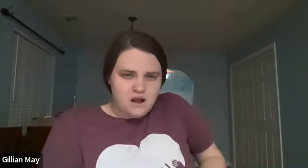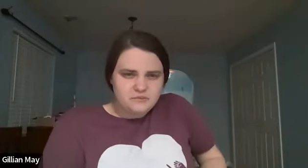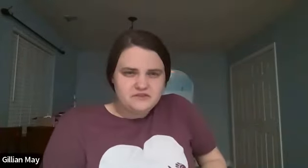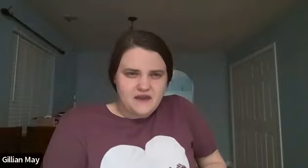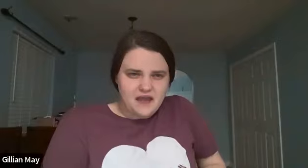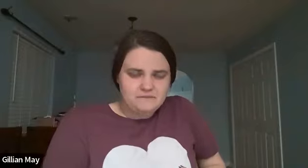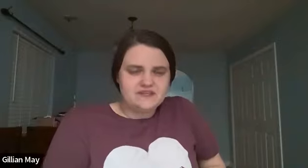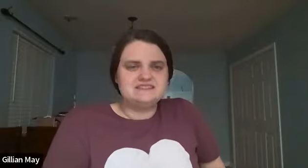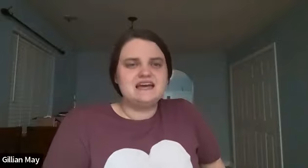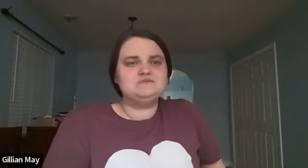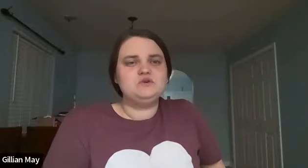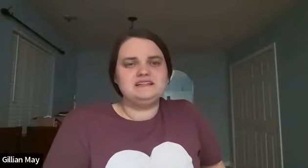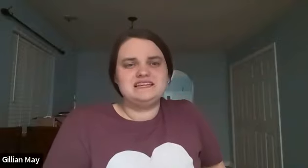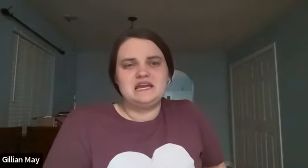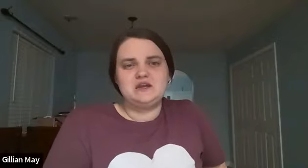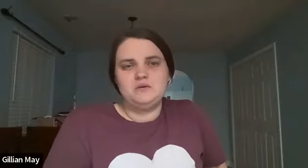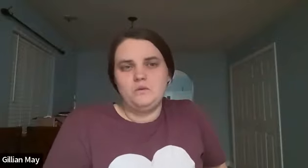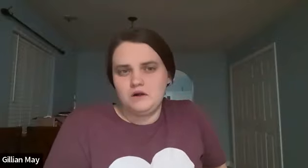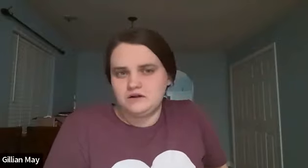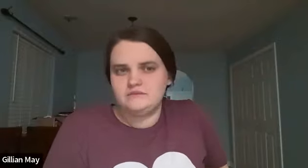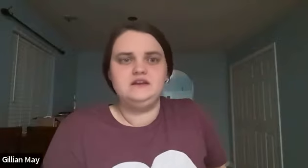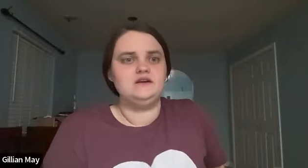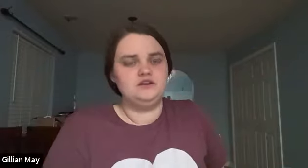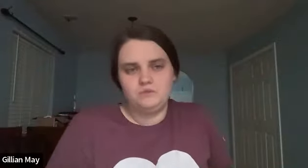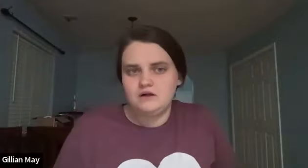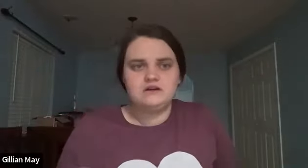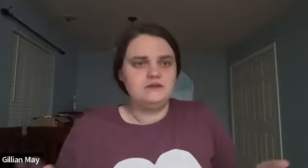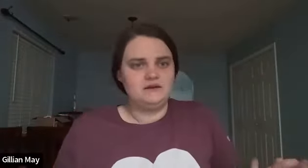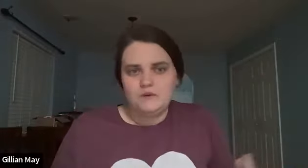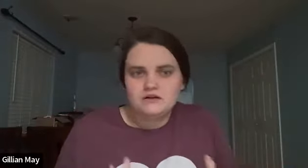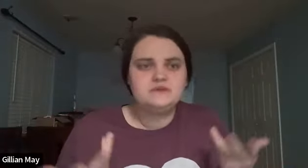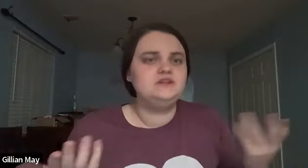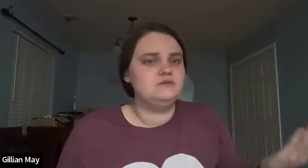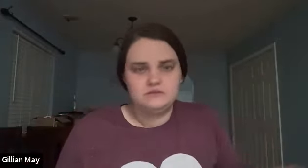Problem with that is that's more like saying, welcome here, you're welcome, like we're welcoming you,